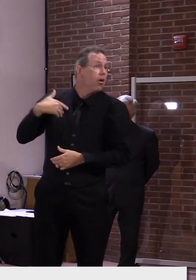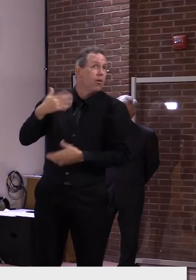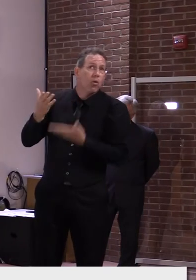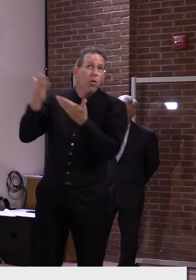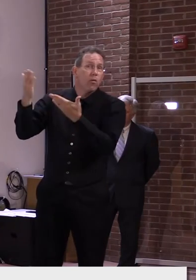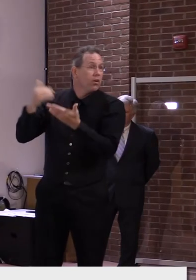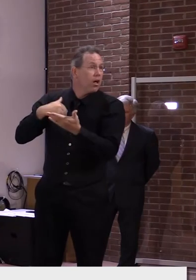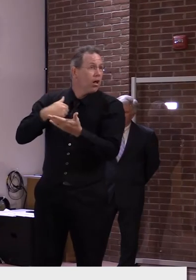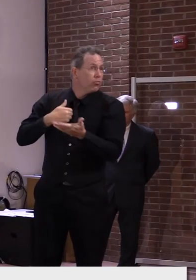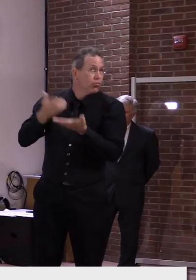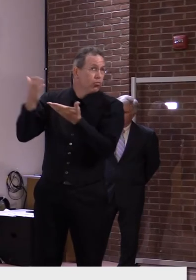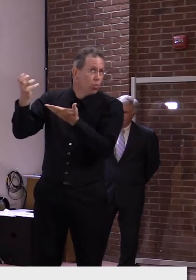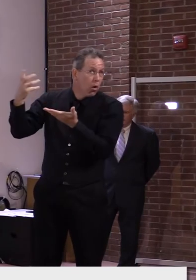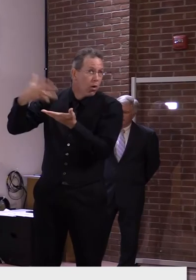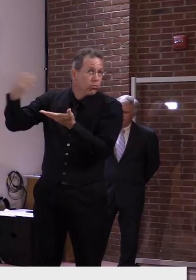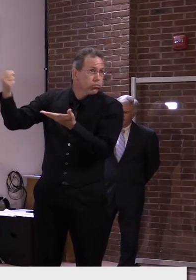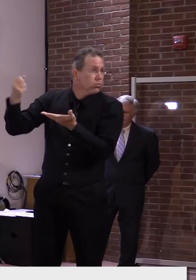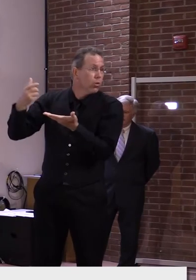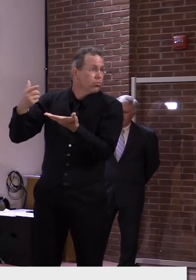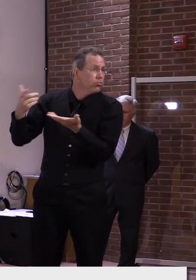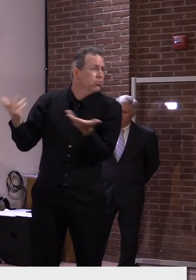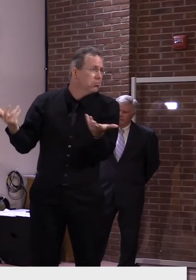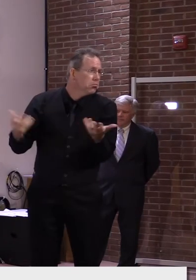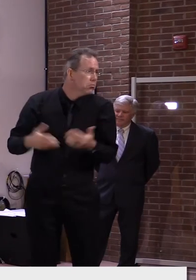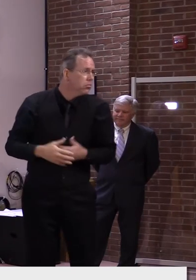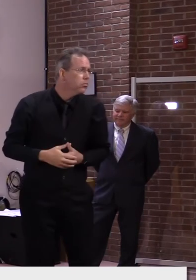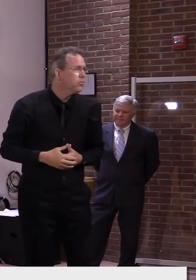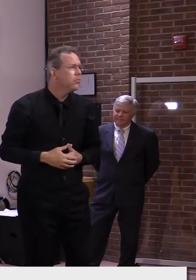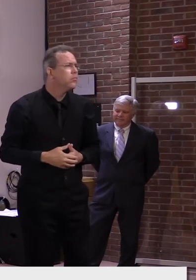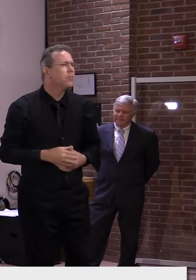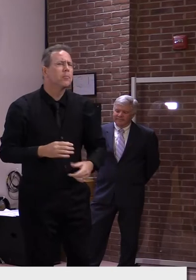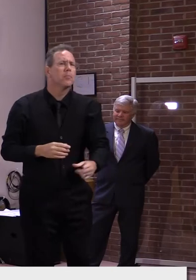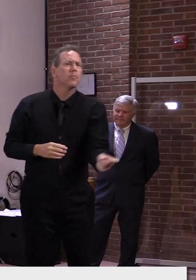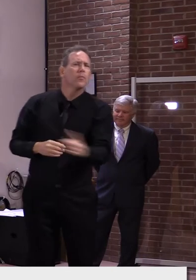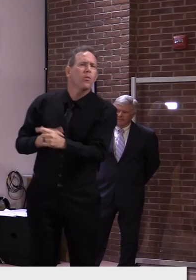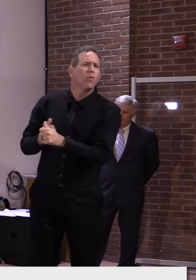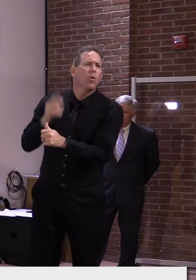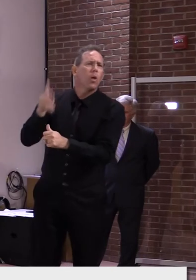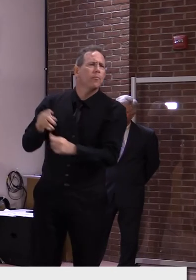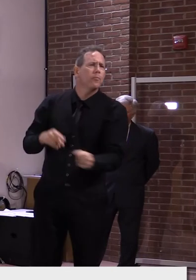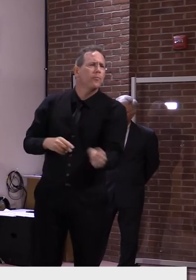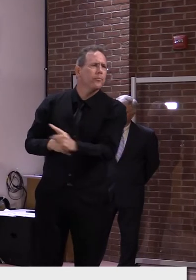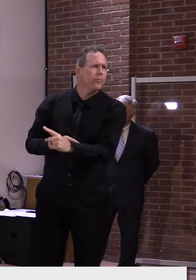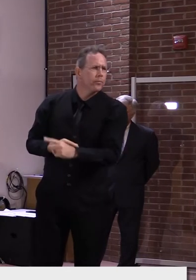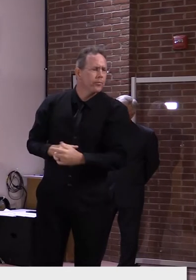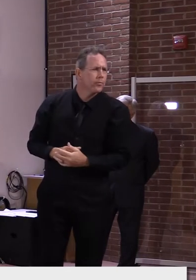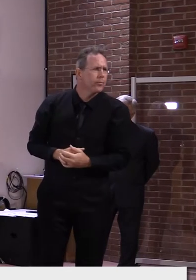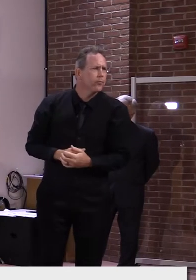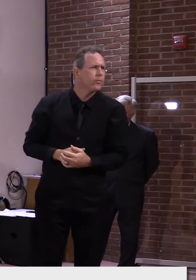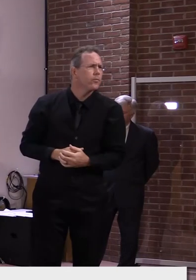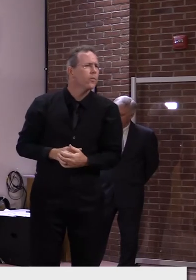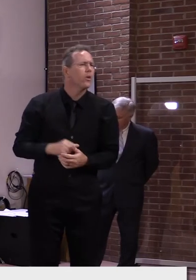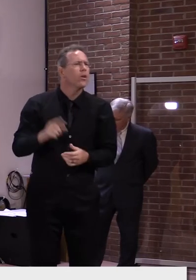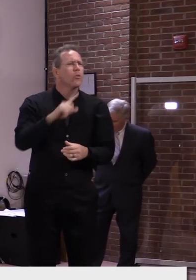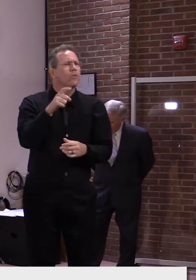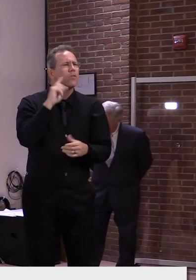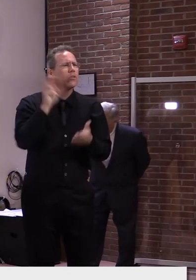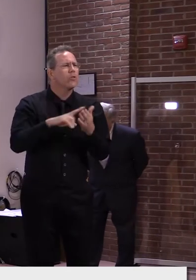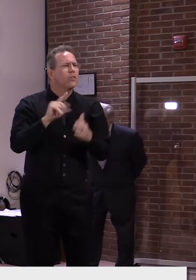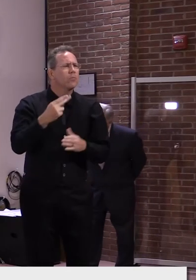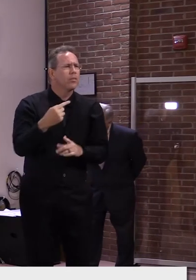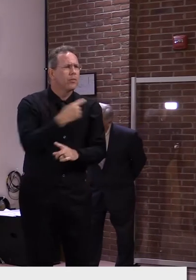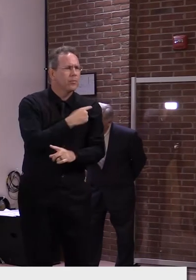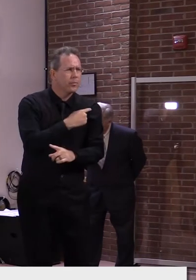Thank you for that. And then just a quick follow-up for probably for Secretary Smith. If a local employer or event organizer or farmer's